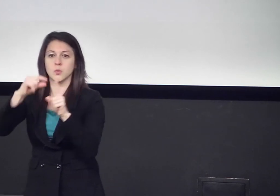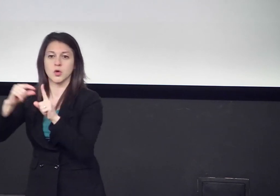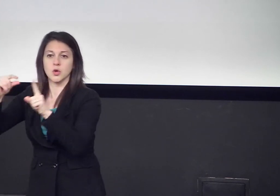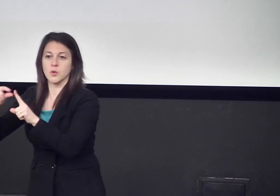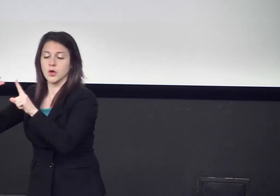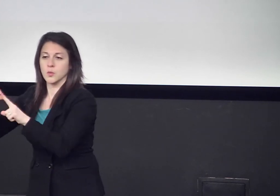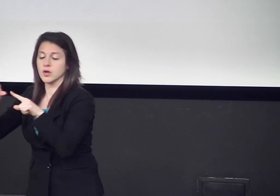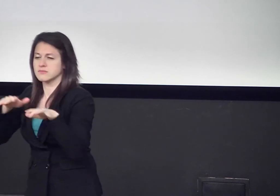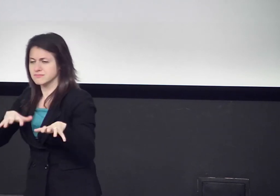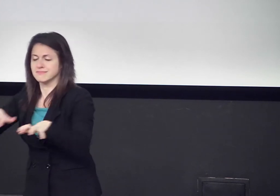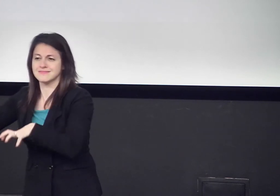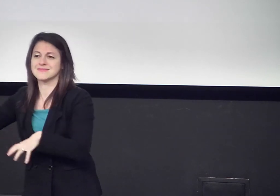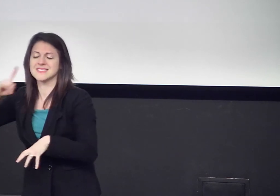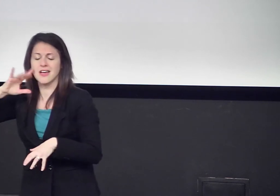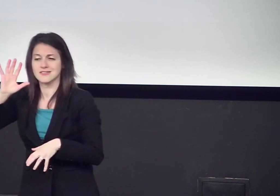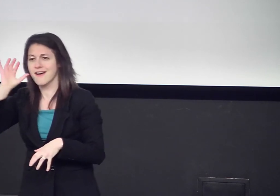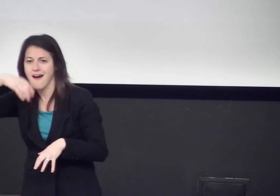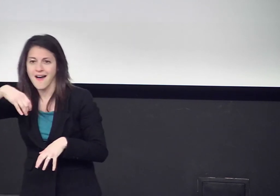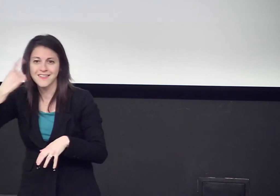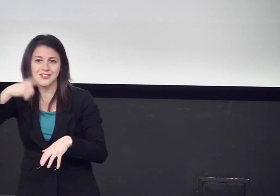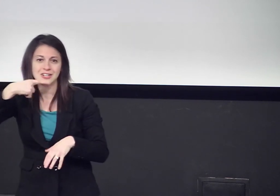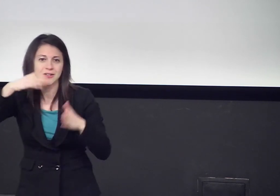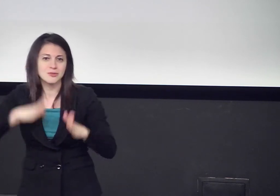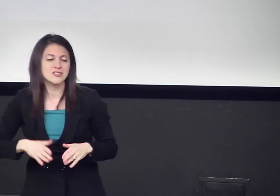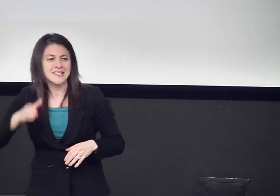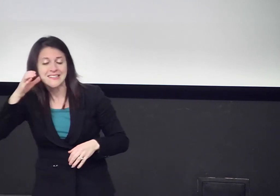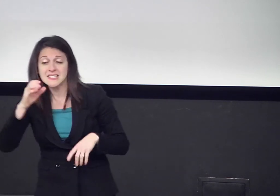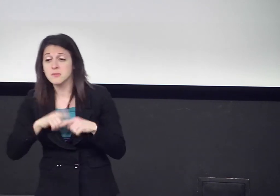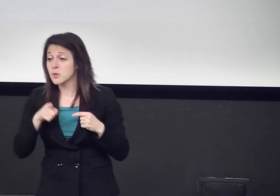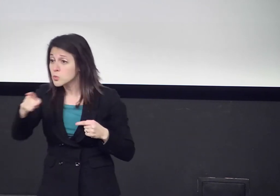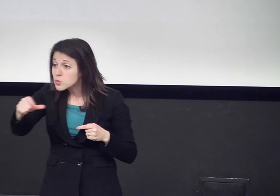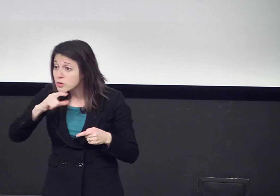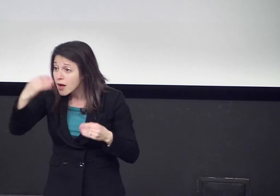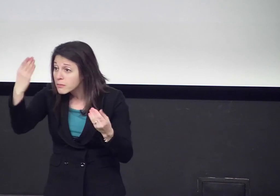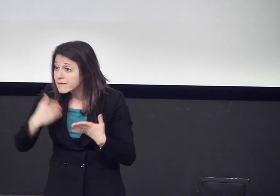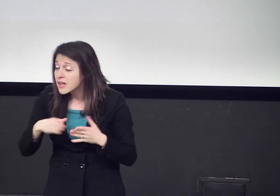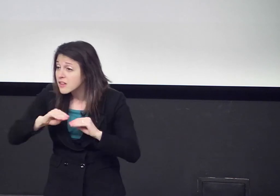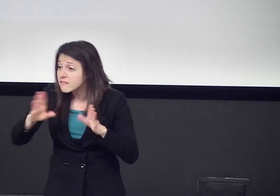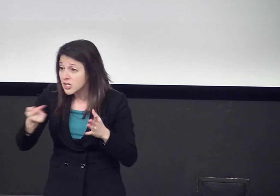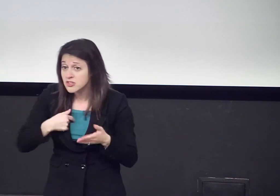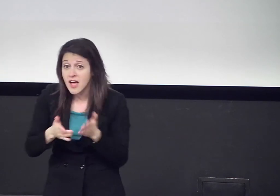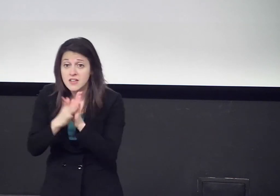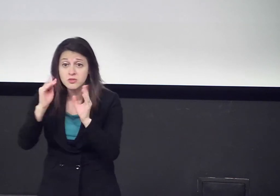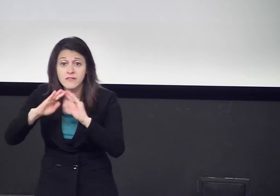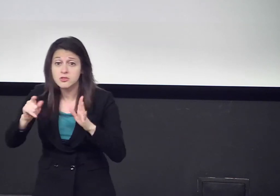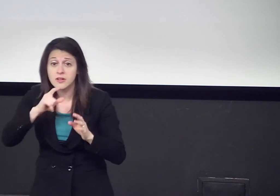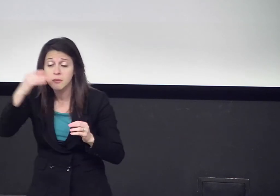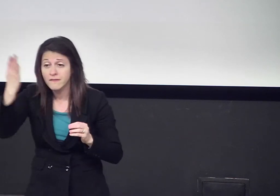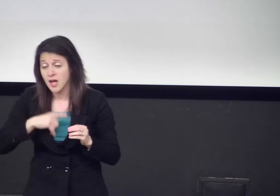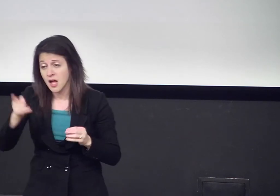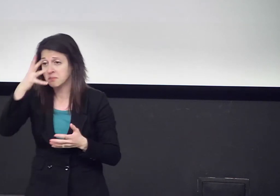for clarification, and just speaking the signs that were being used, as opposed to making